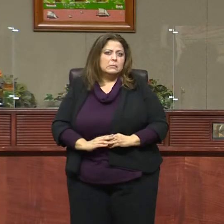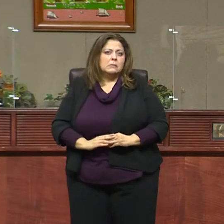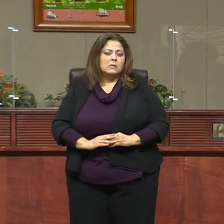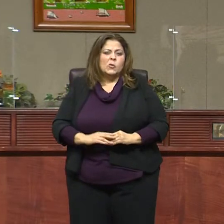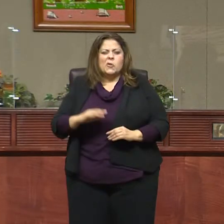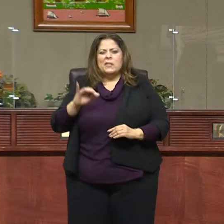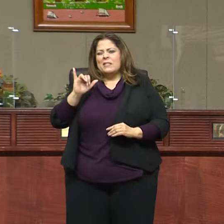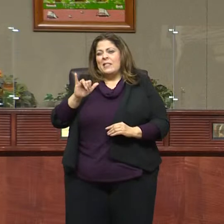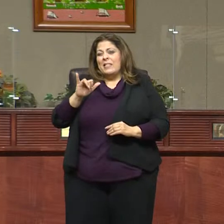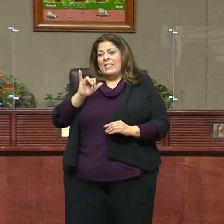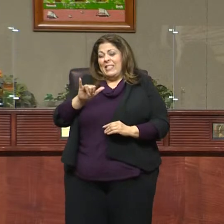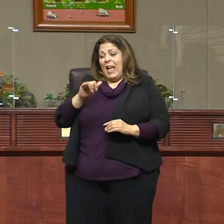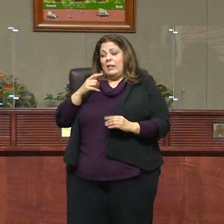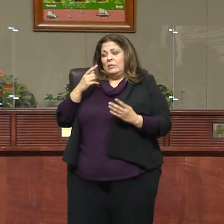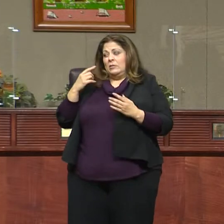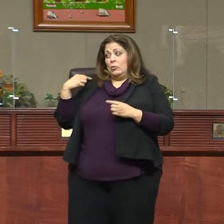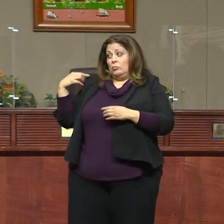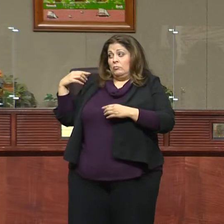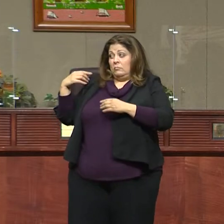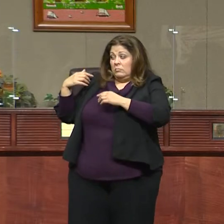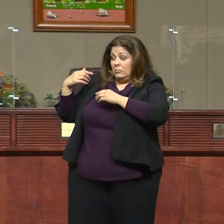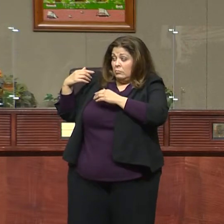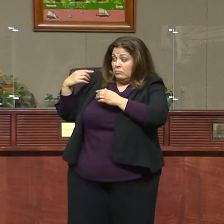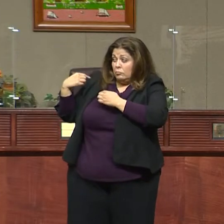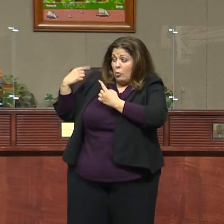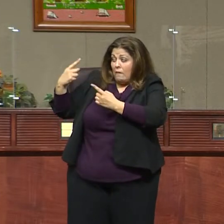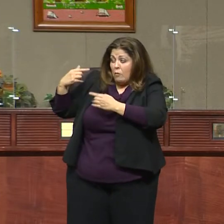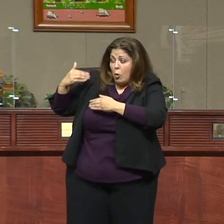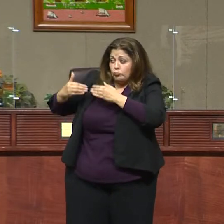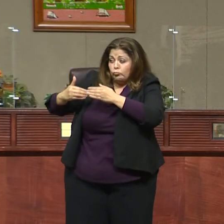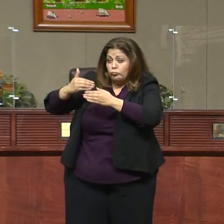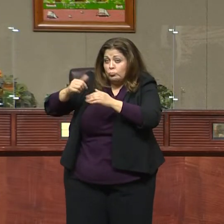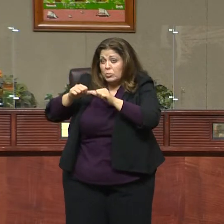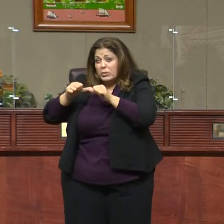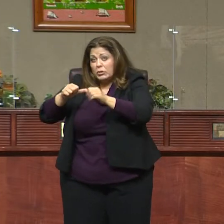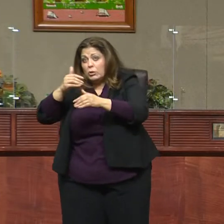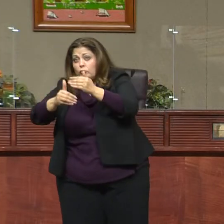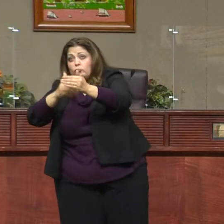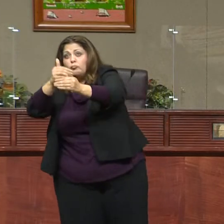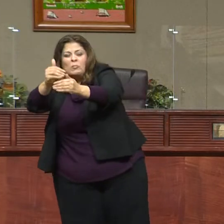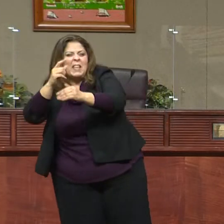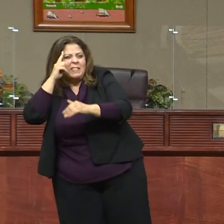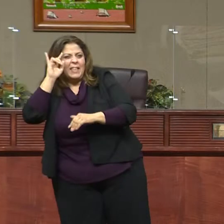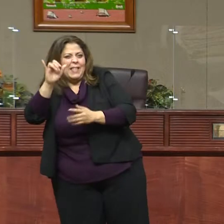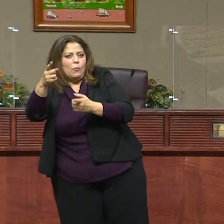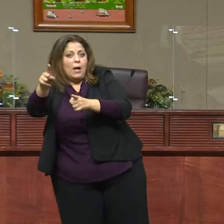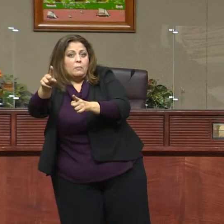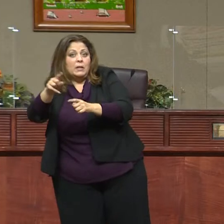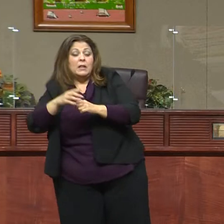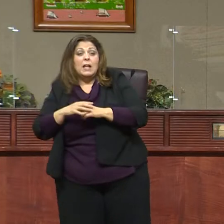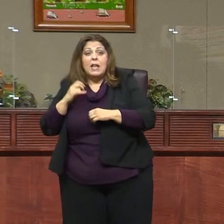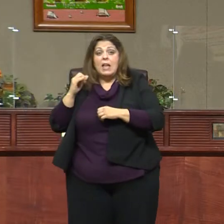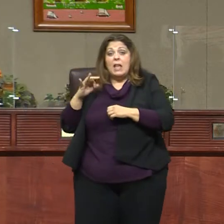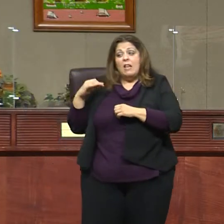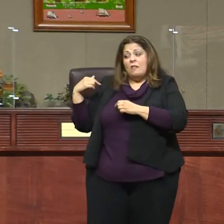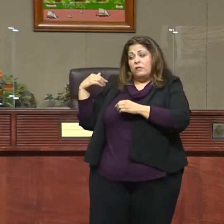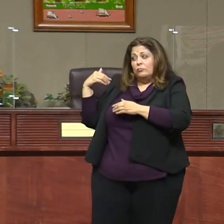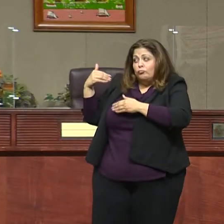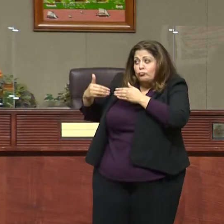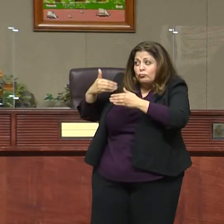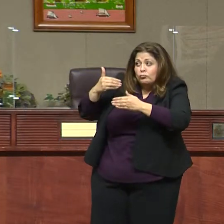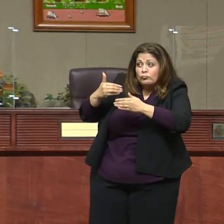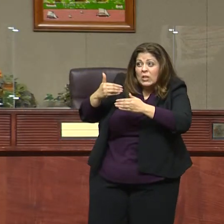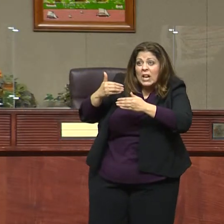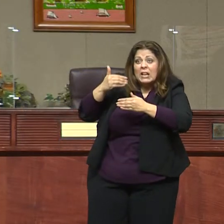point. If something happens between now and then that causes us to reevaluate the